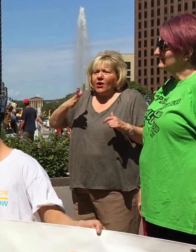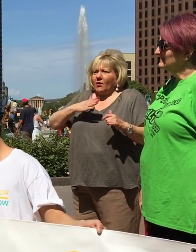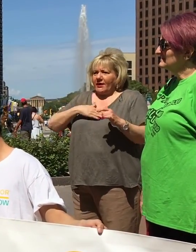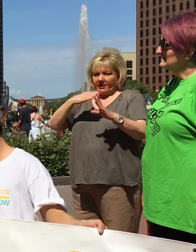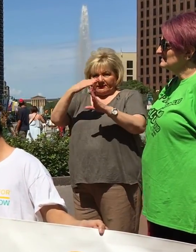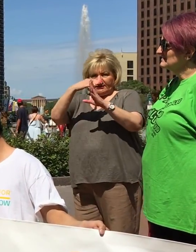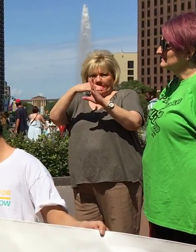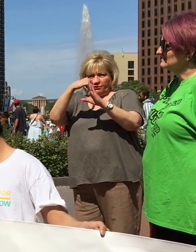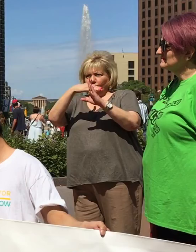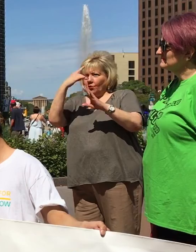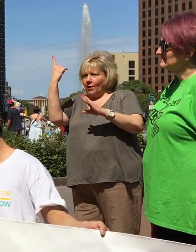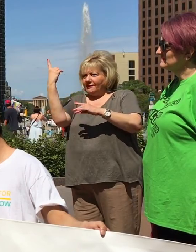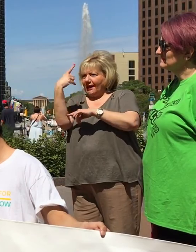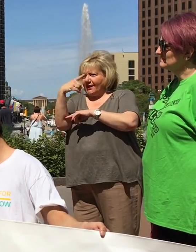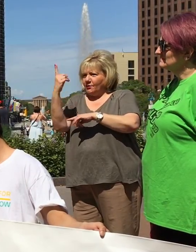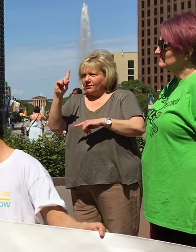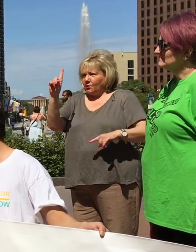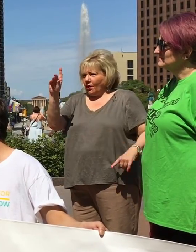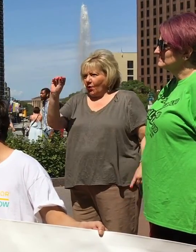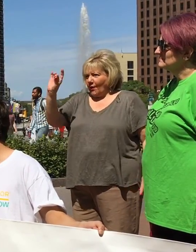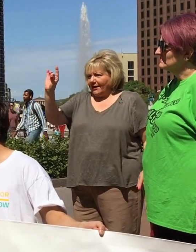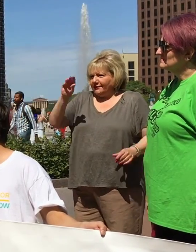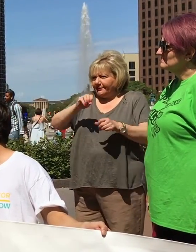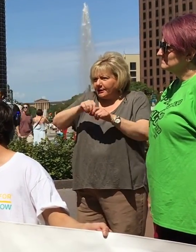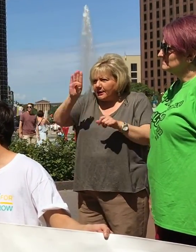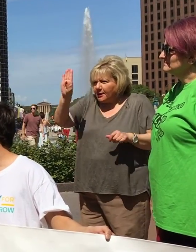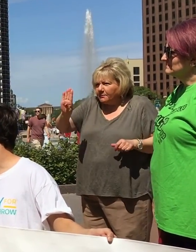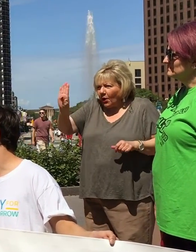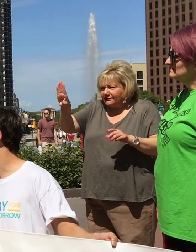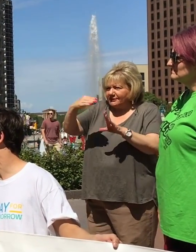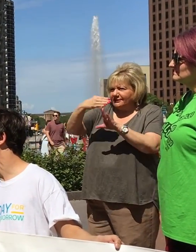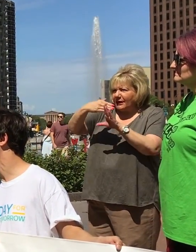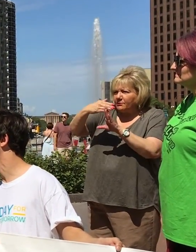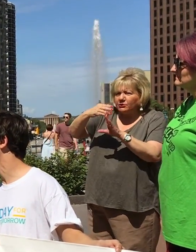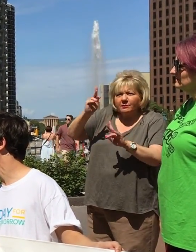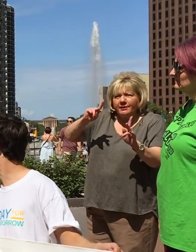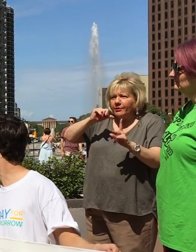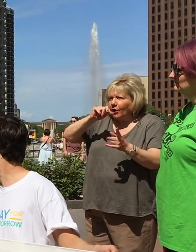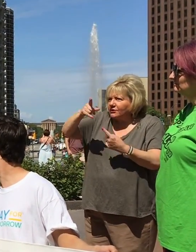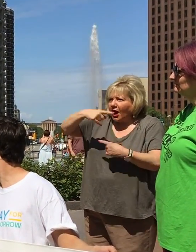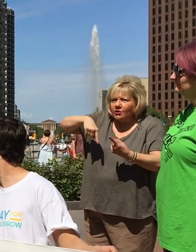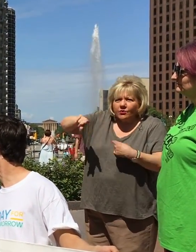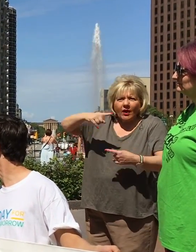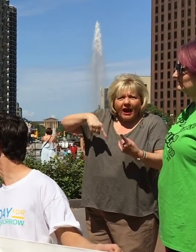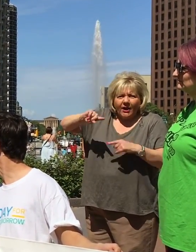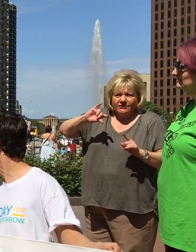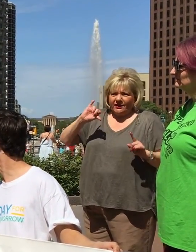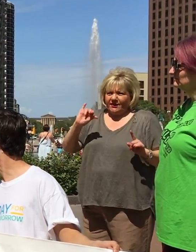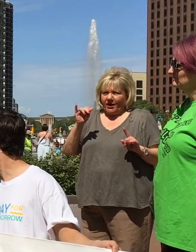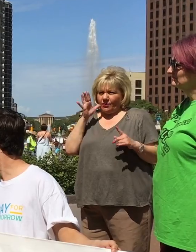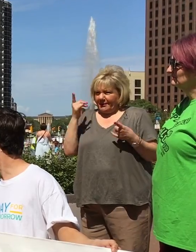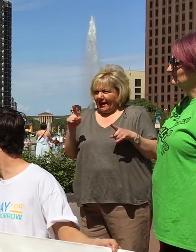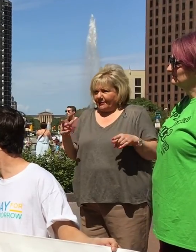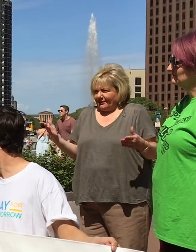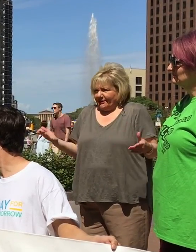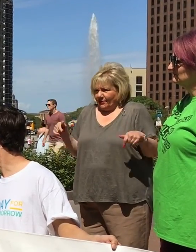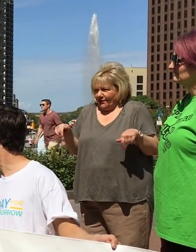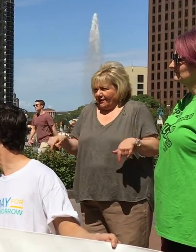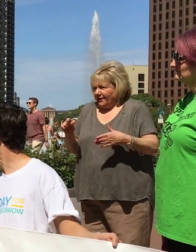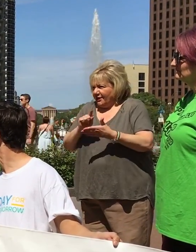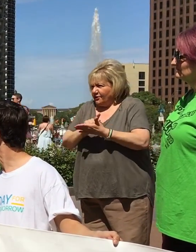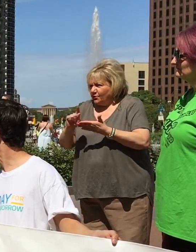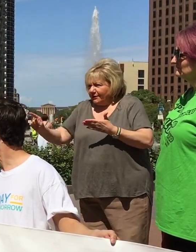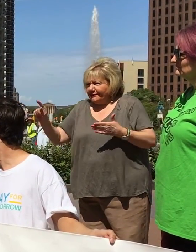a reading was 108 in Boston. And that's going to be happening here again this week. It's